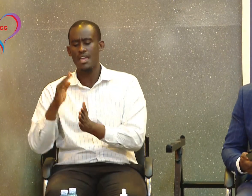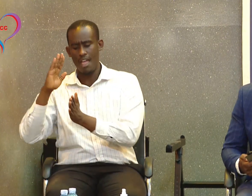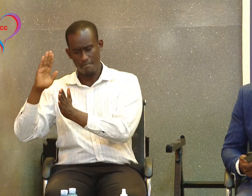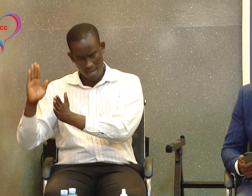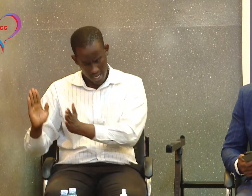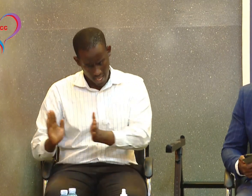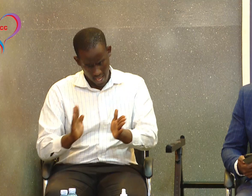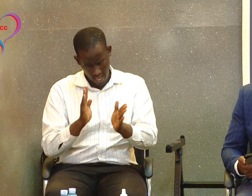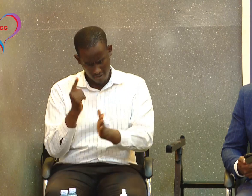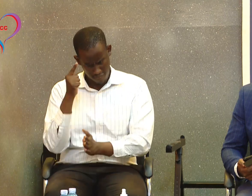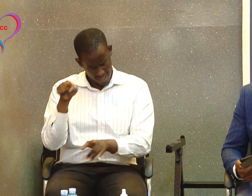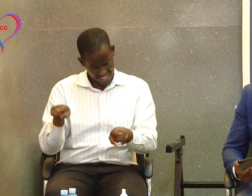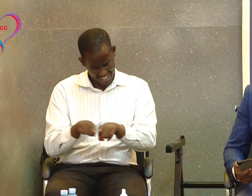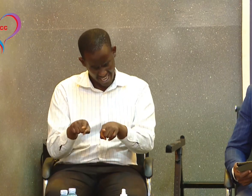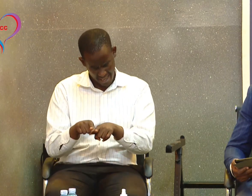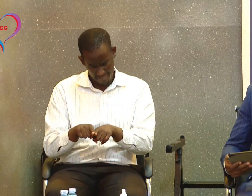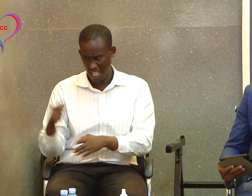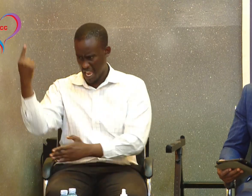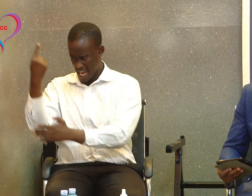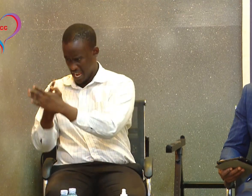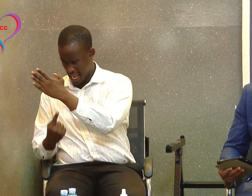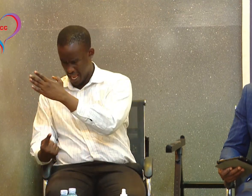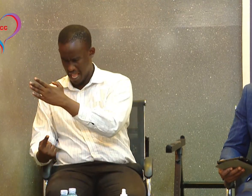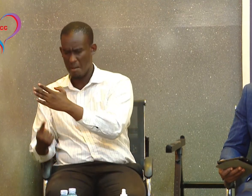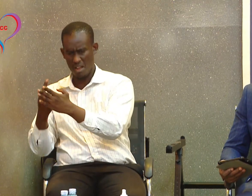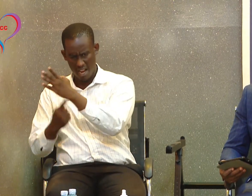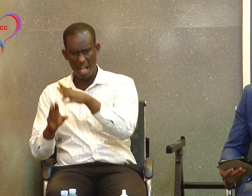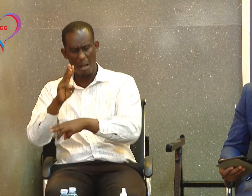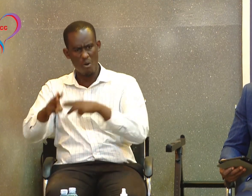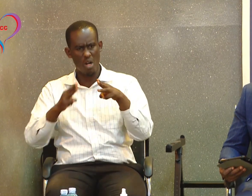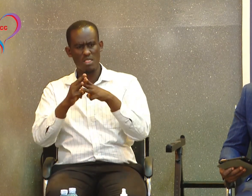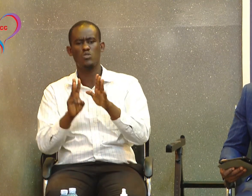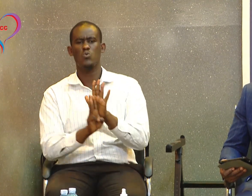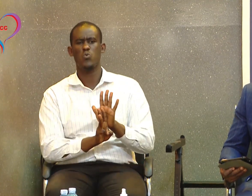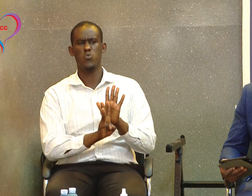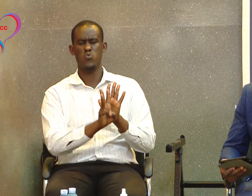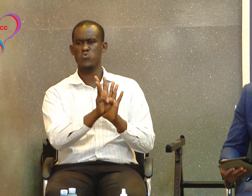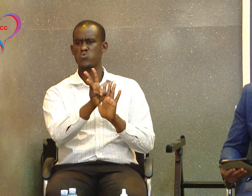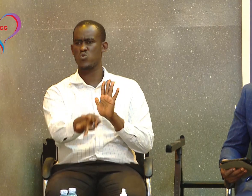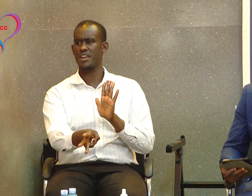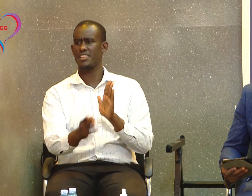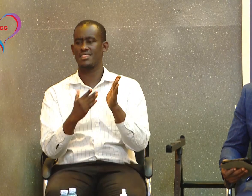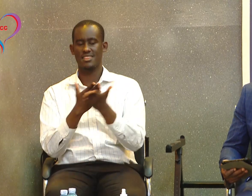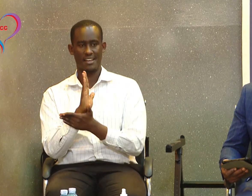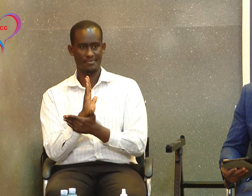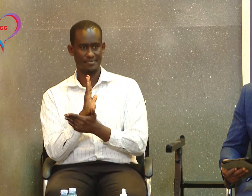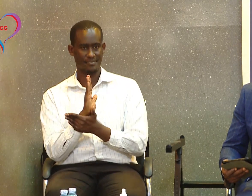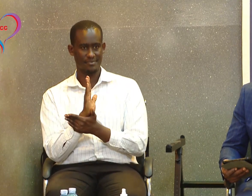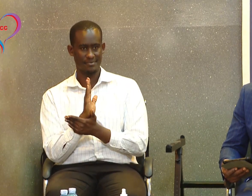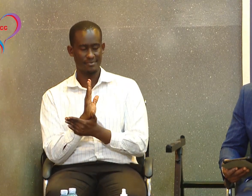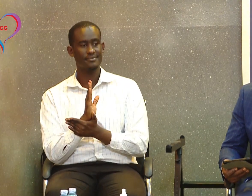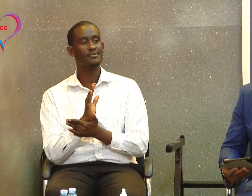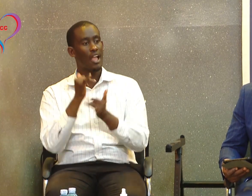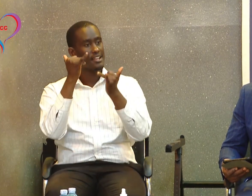erecho chechandeta munsi integeza amazima. Jesus is very clear about his purpose